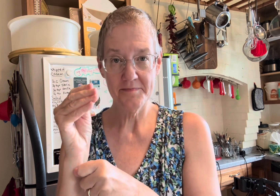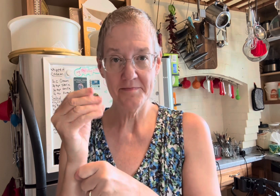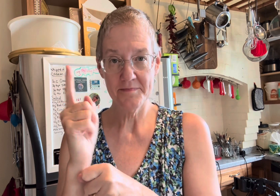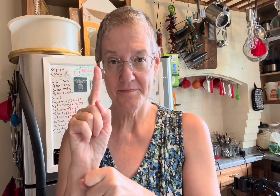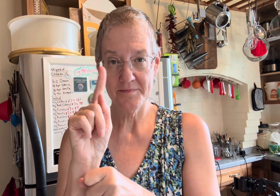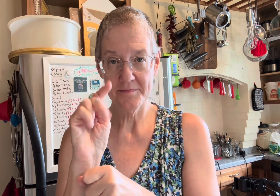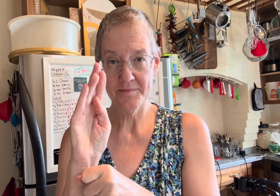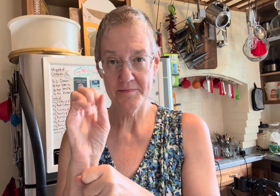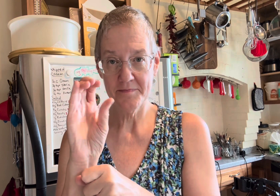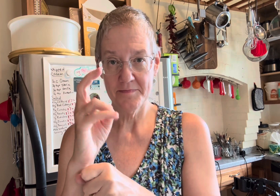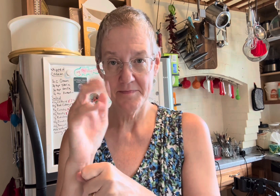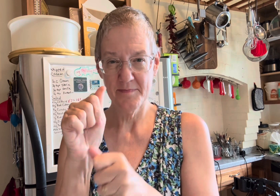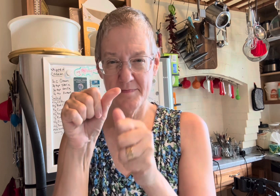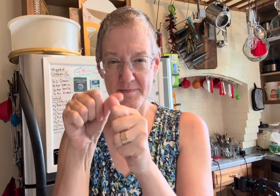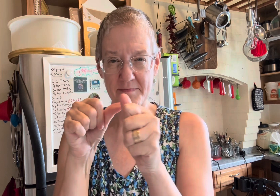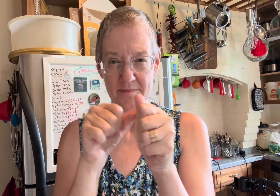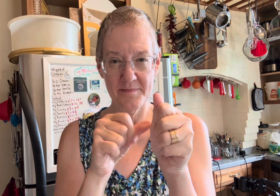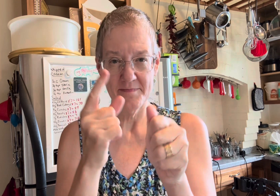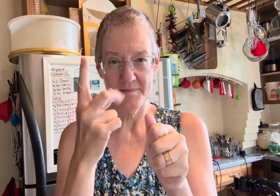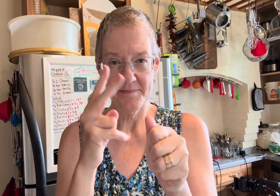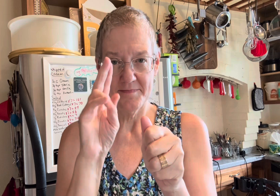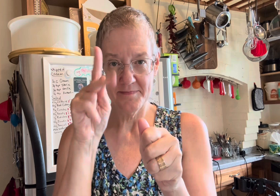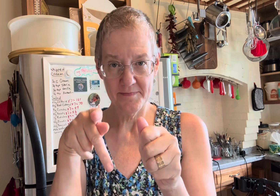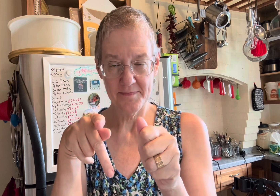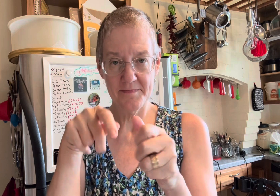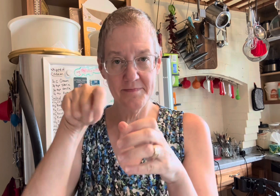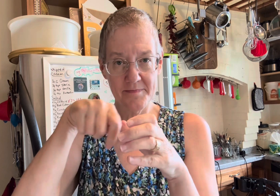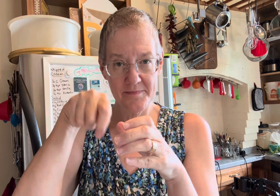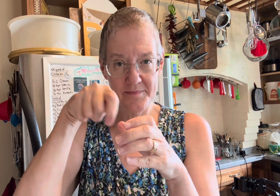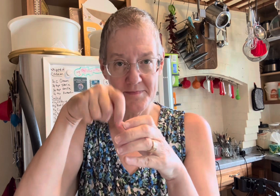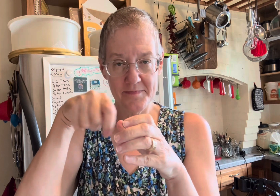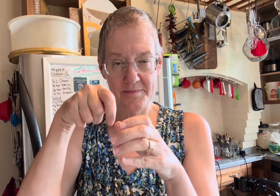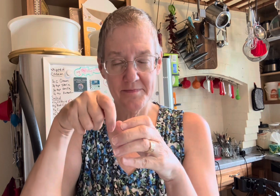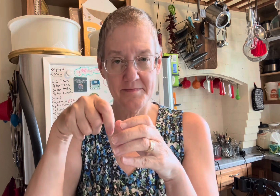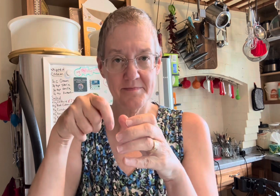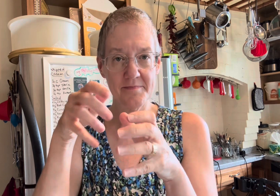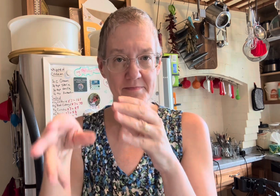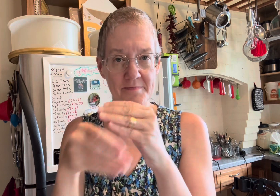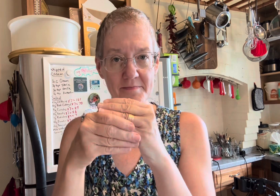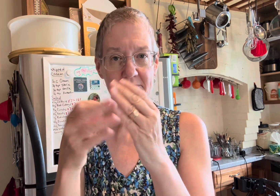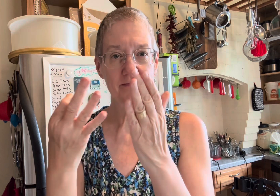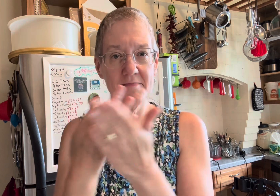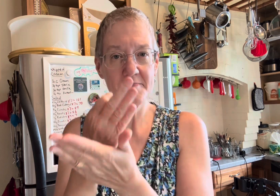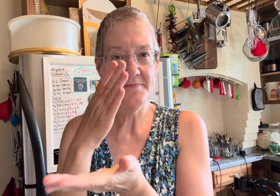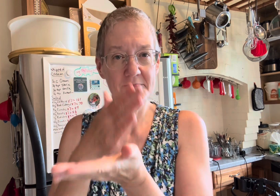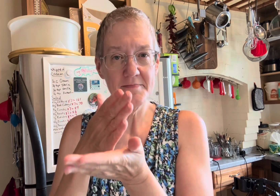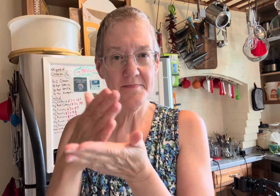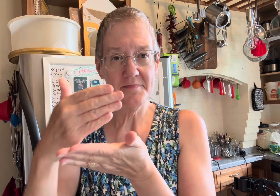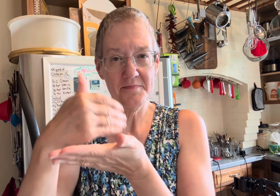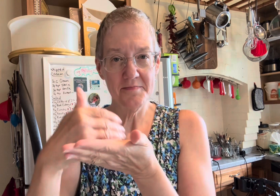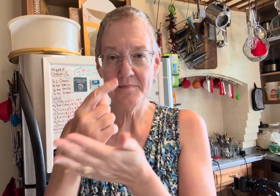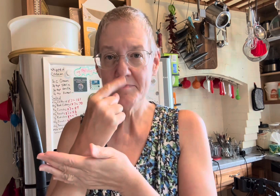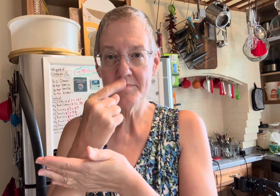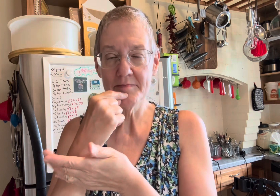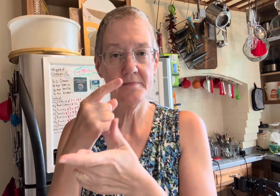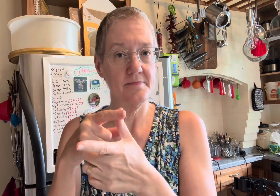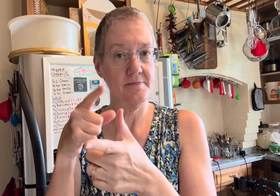serving, and 1 tablespoon of chia seeds for 1/2 cup of yogurt. And I added in fresh